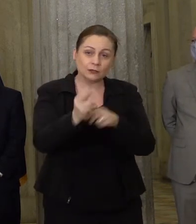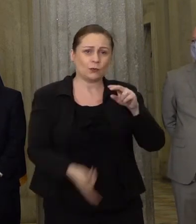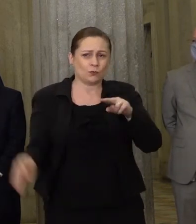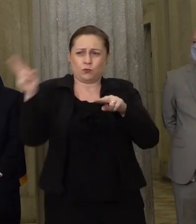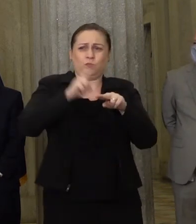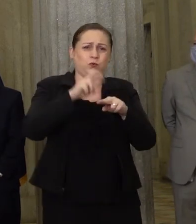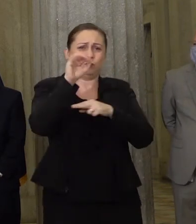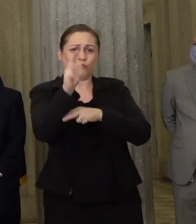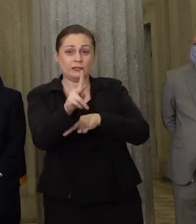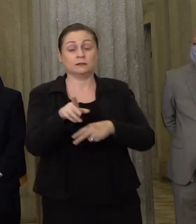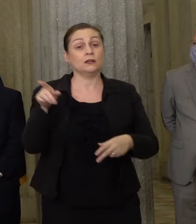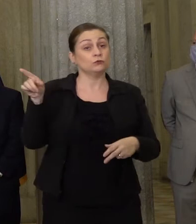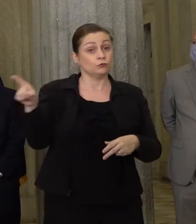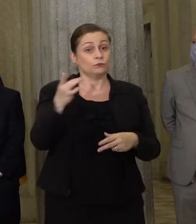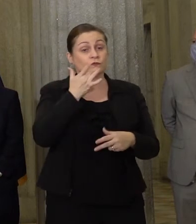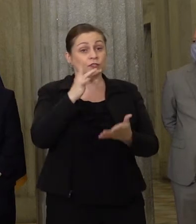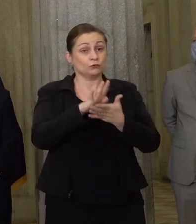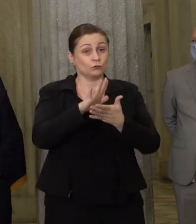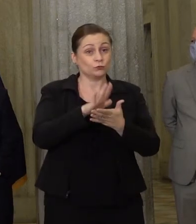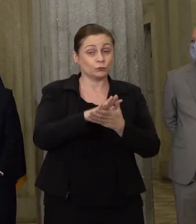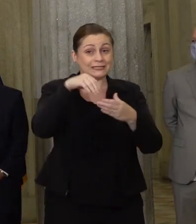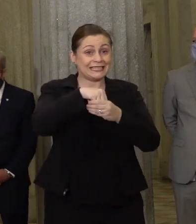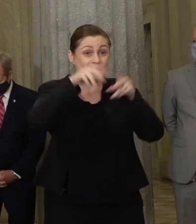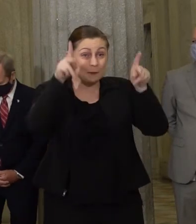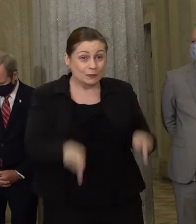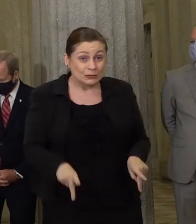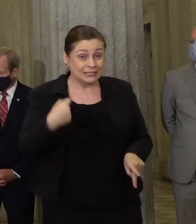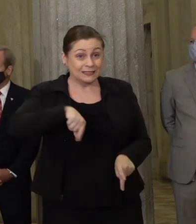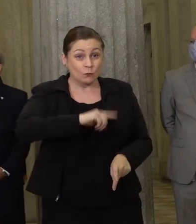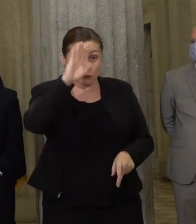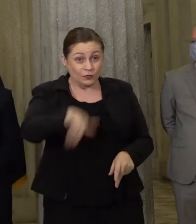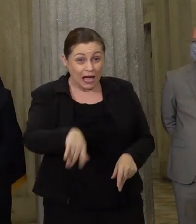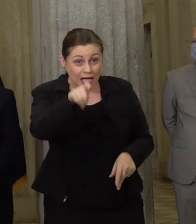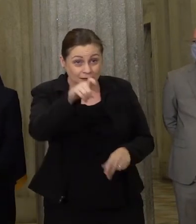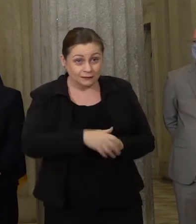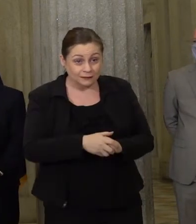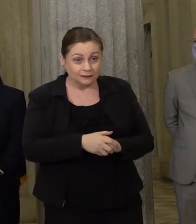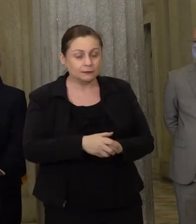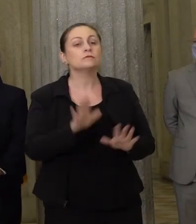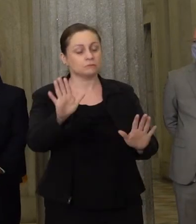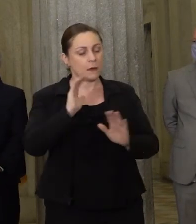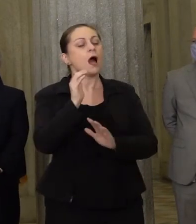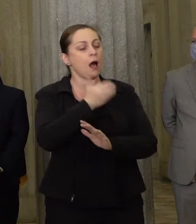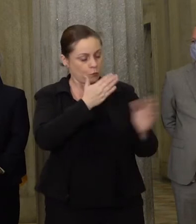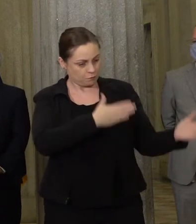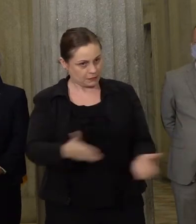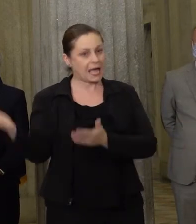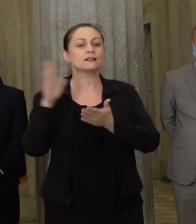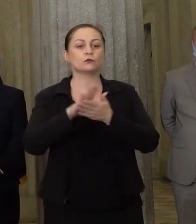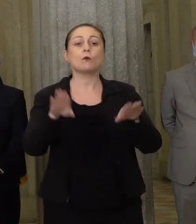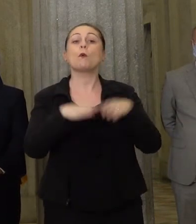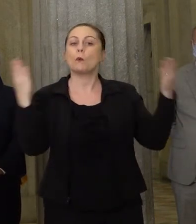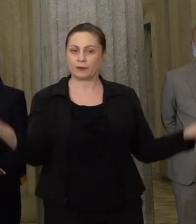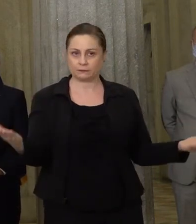favor of schools resuming in-person activities? Yes. Given where we are with the virus? Yeah, our plan is to have the schools open, and there are